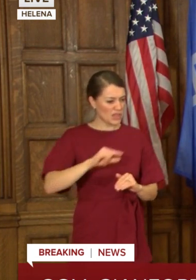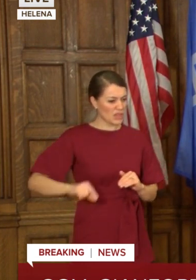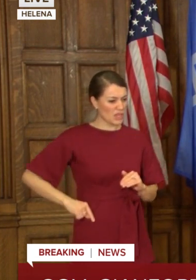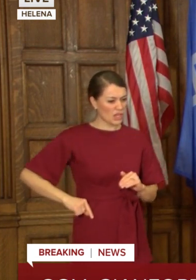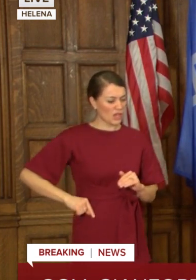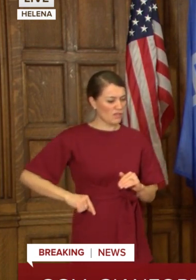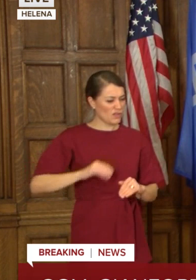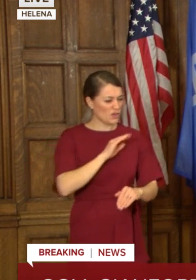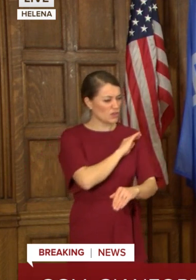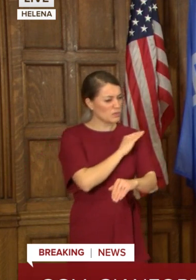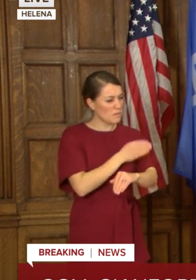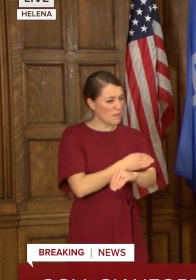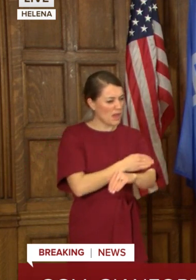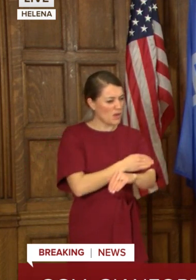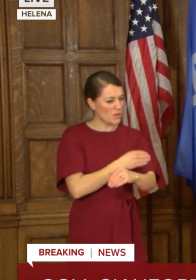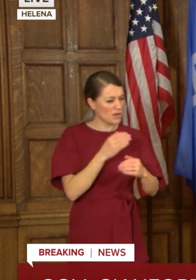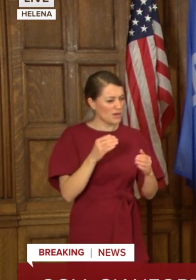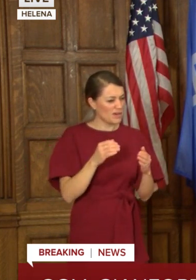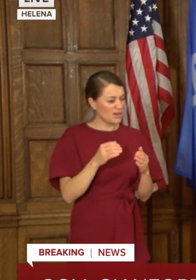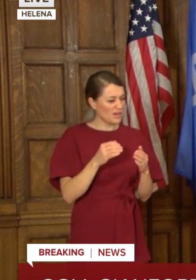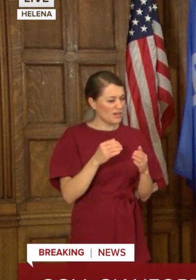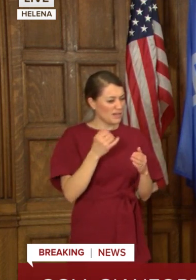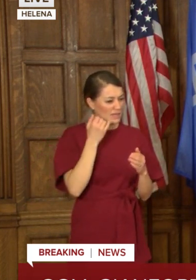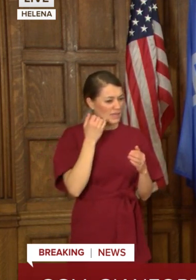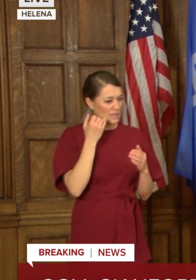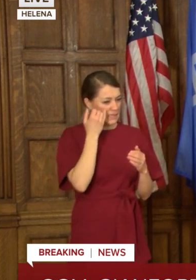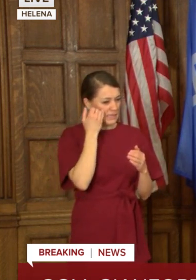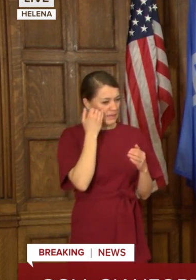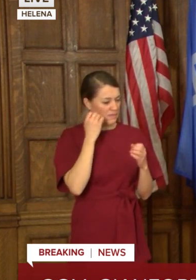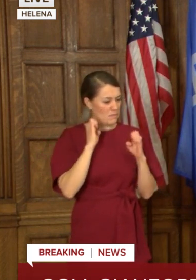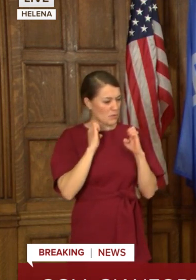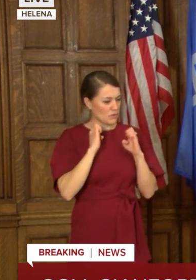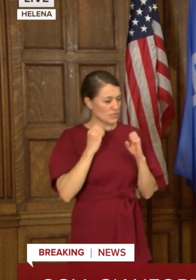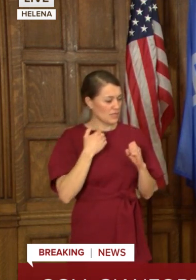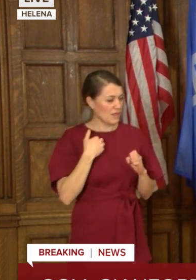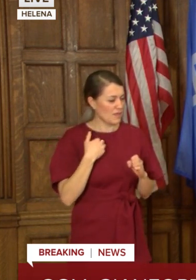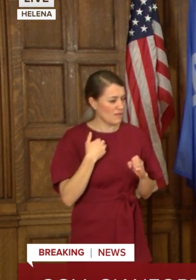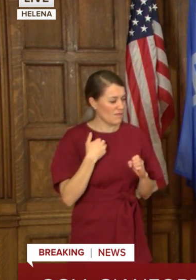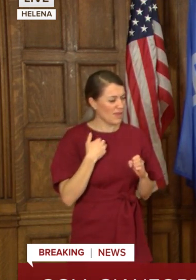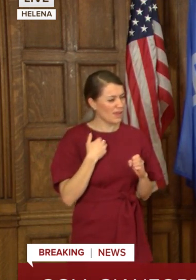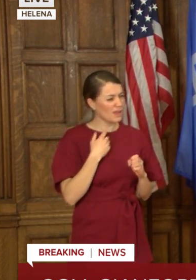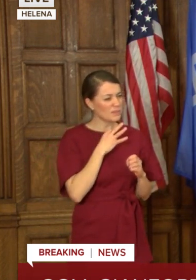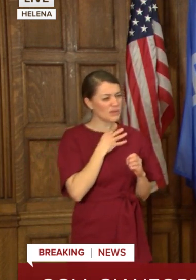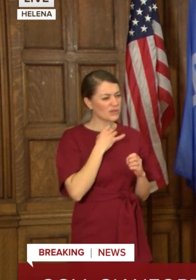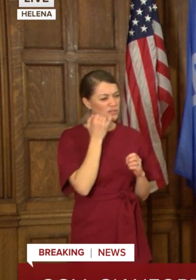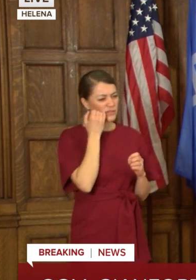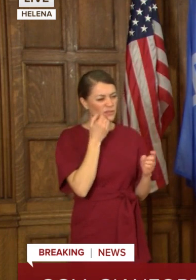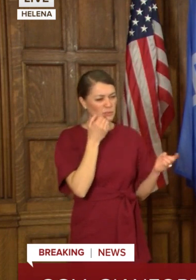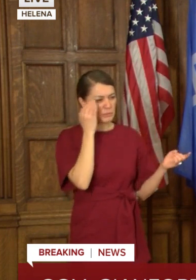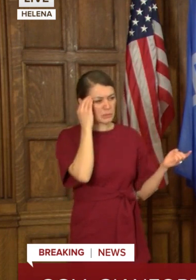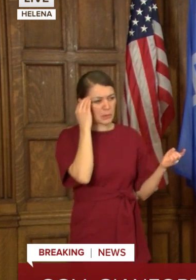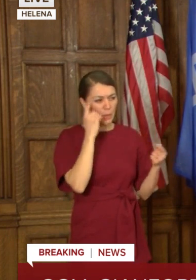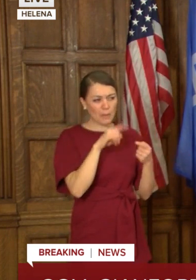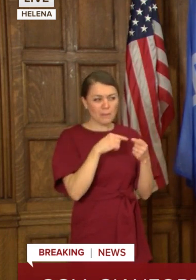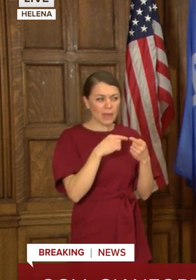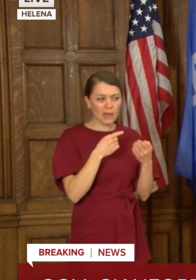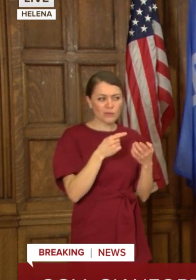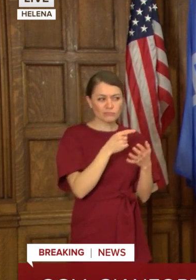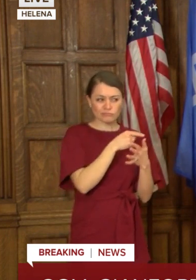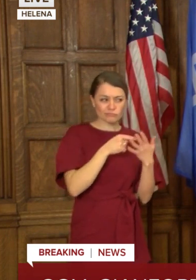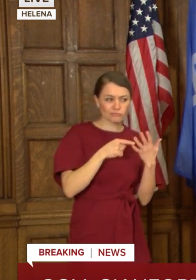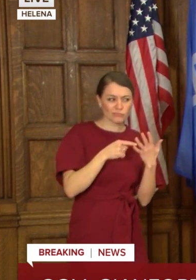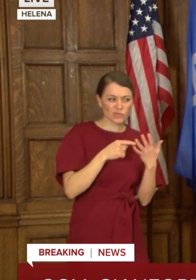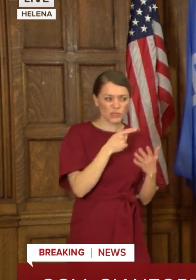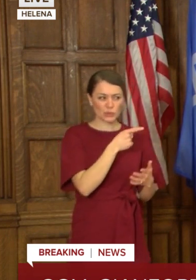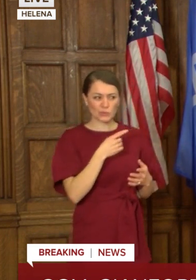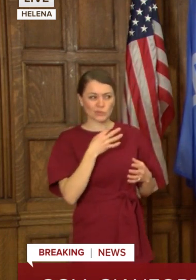are being drafted through the legislature as well. I know there's a couple of different ones, but I'm wondering if you have had an eye on them and if there's any concern from you